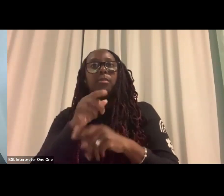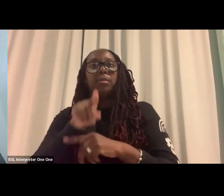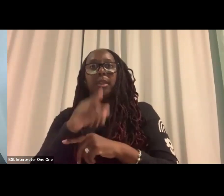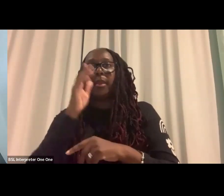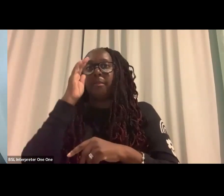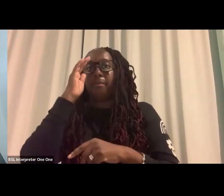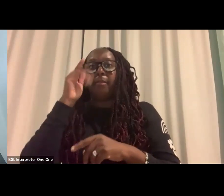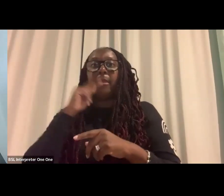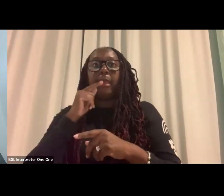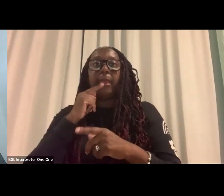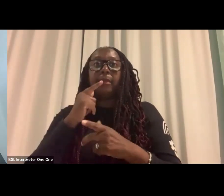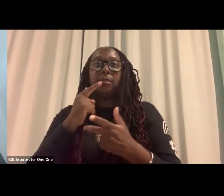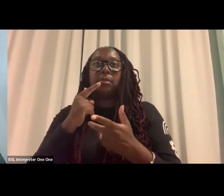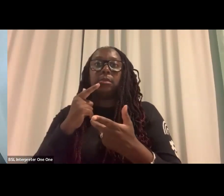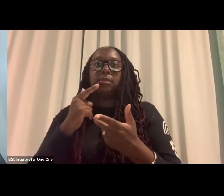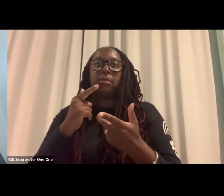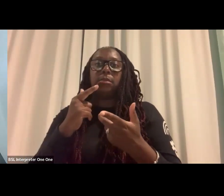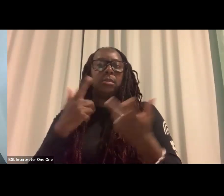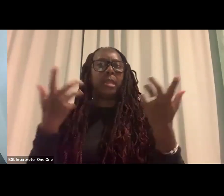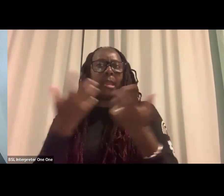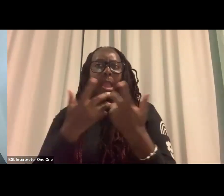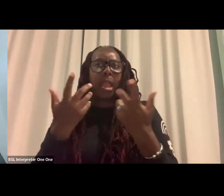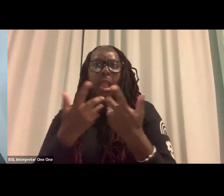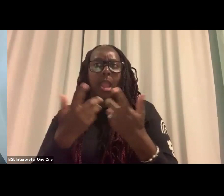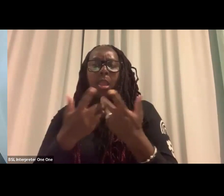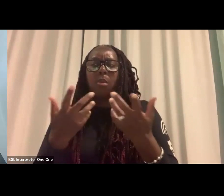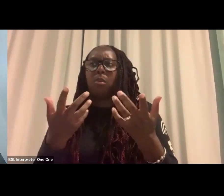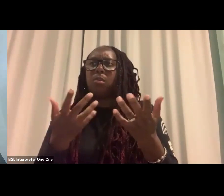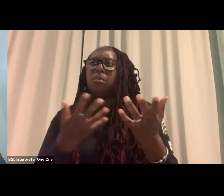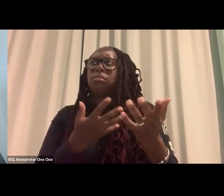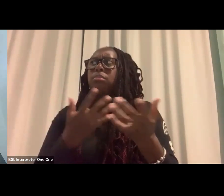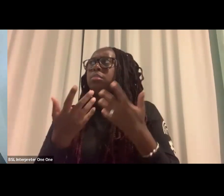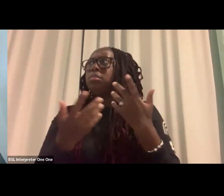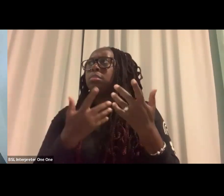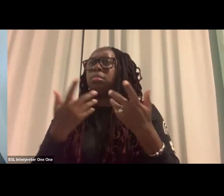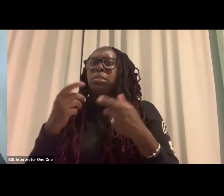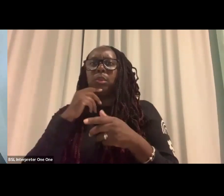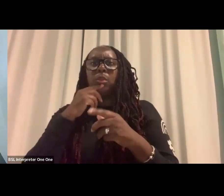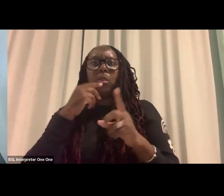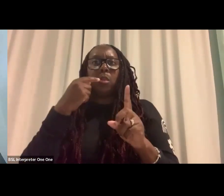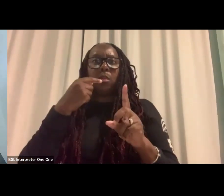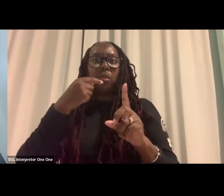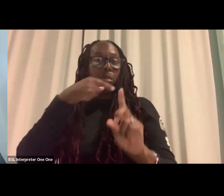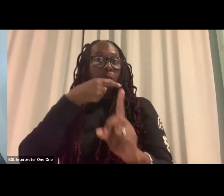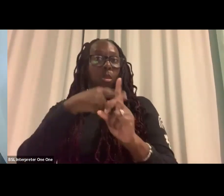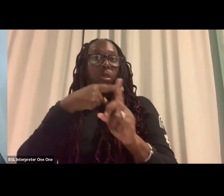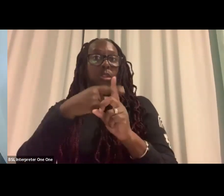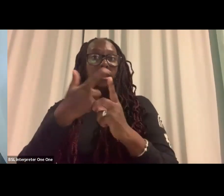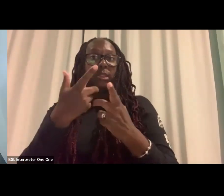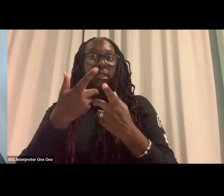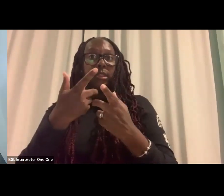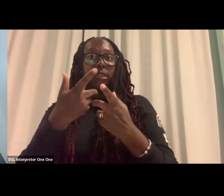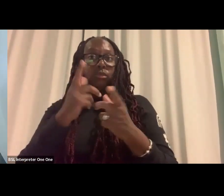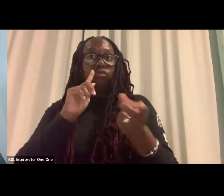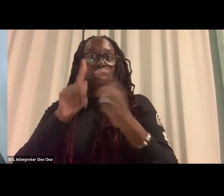and bondness, and also how are they being, how do they perceive safety in their community. And in